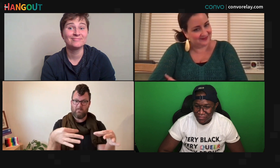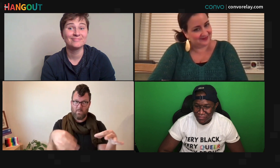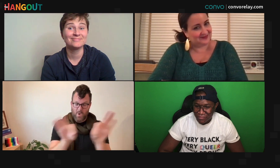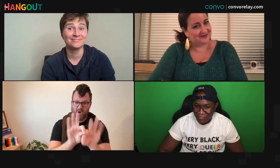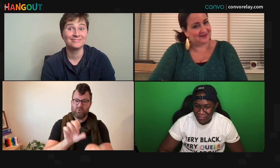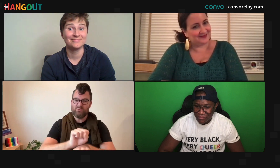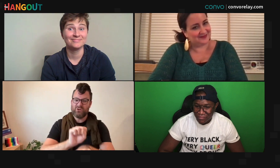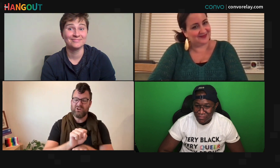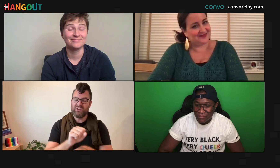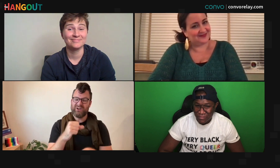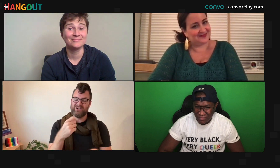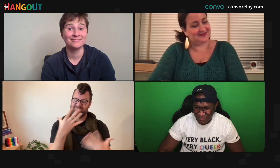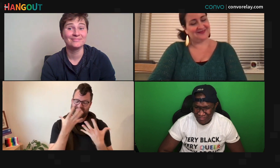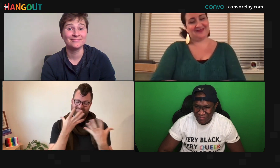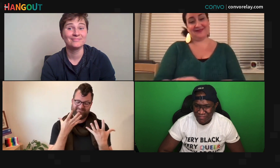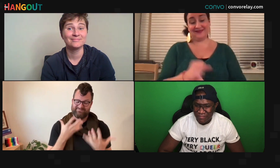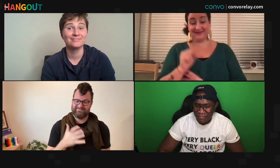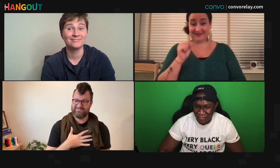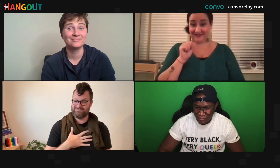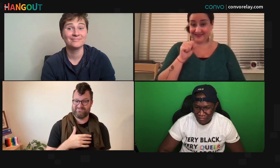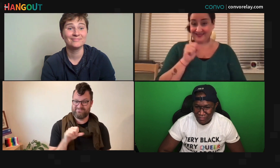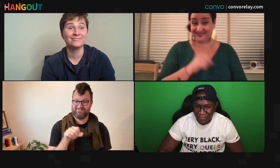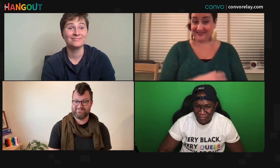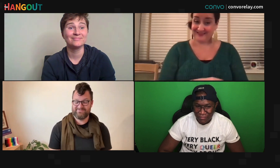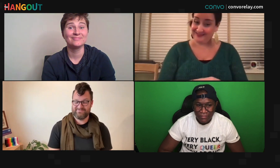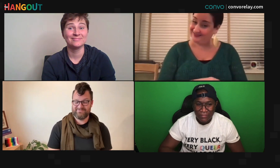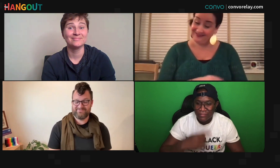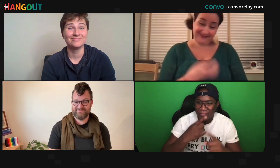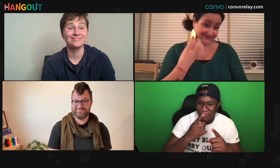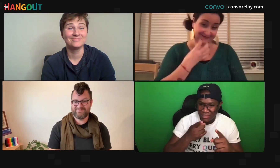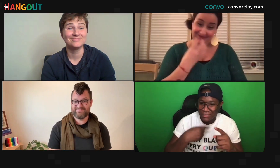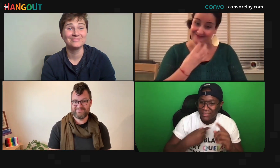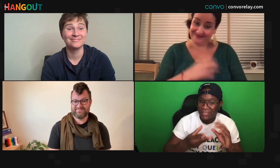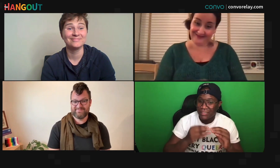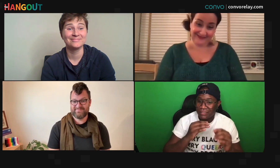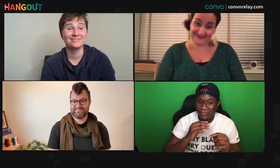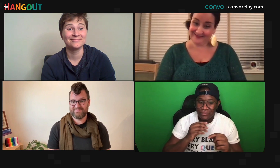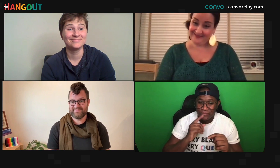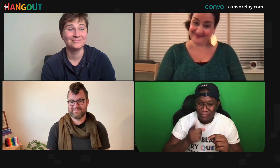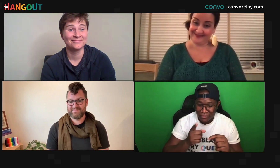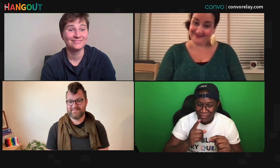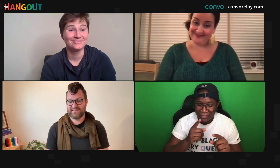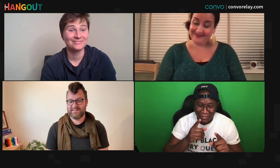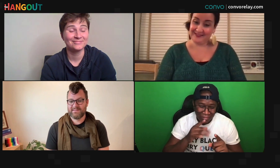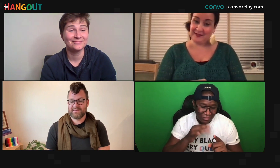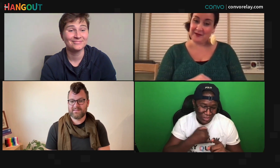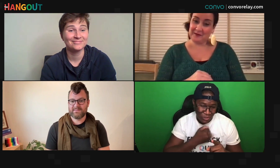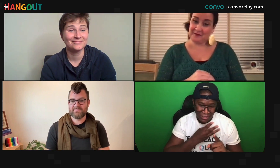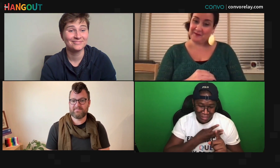all of you who are immersed in the illustration part, because it is an amazing process.